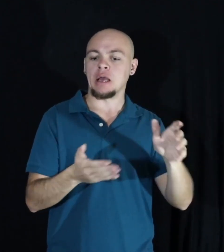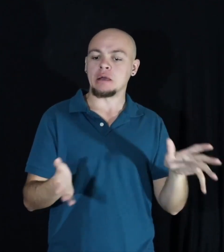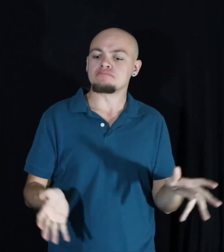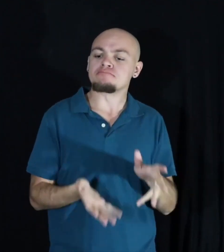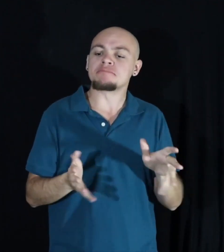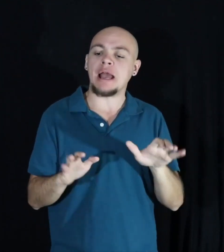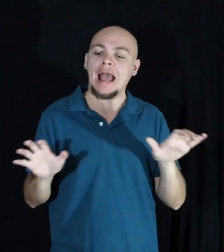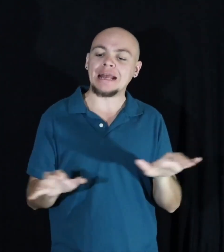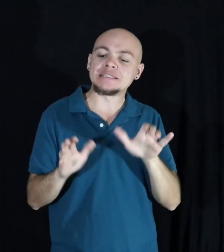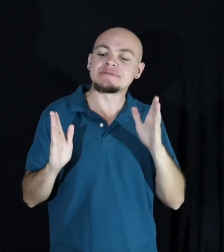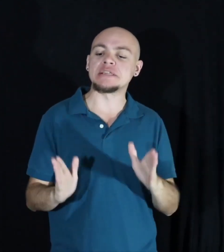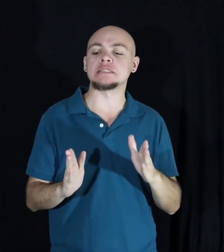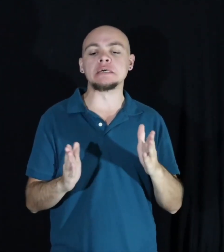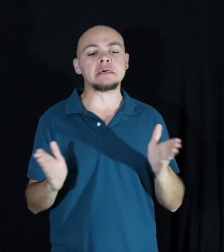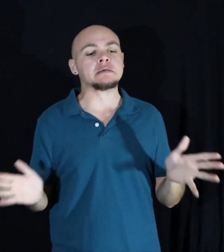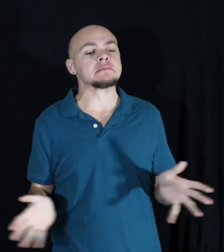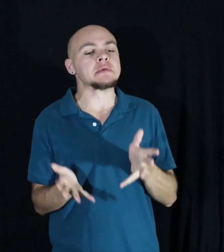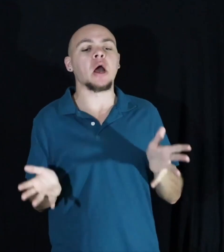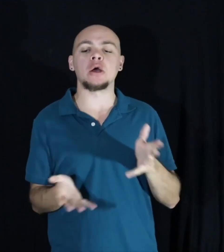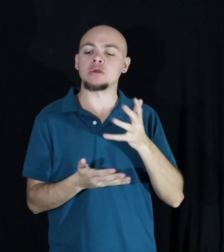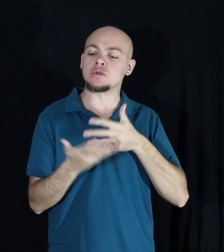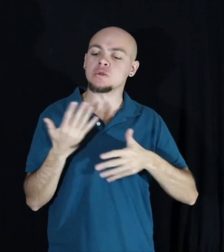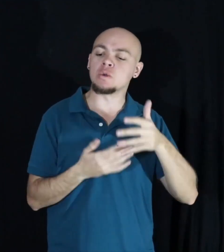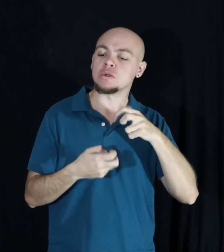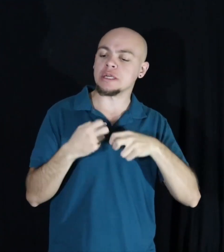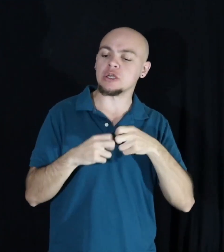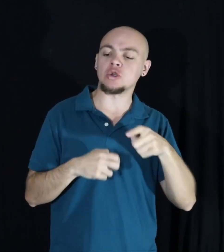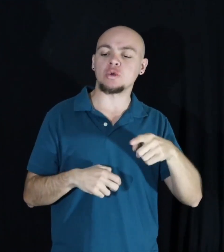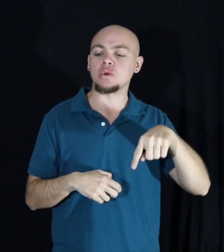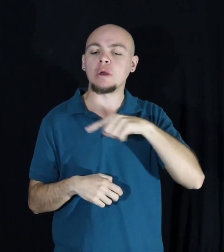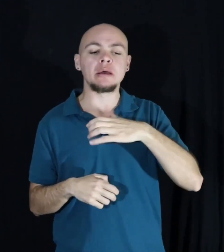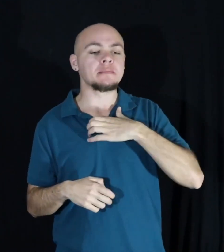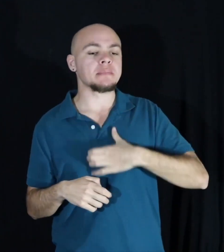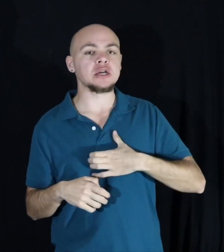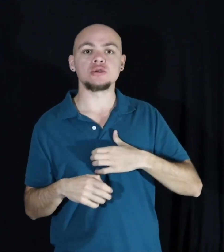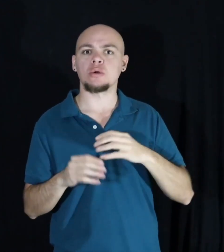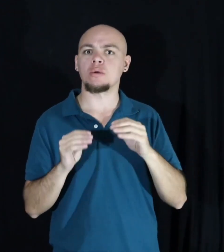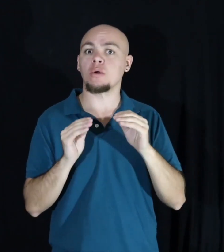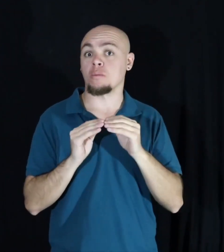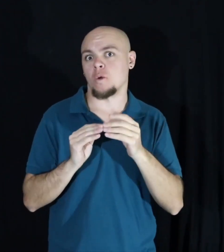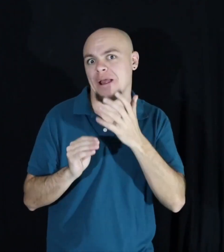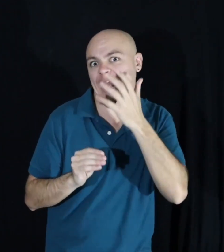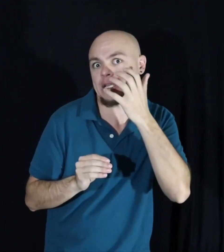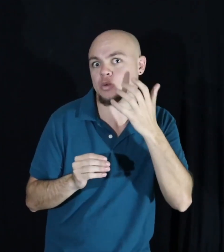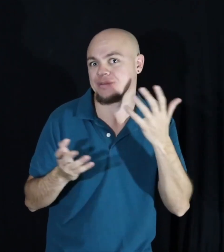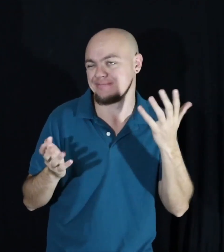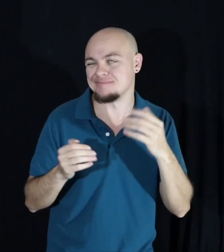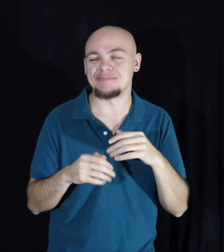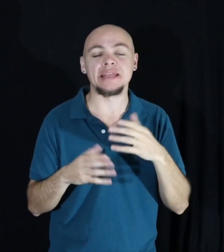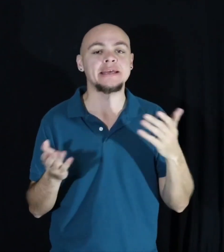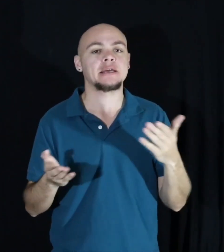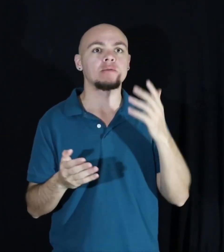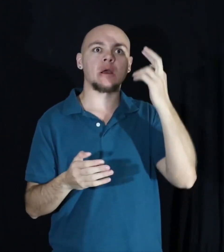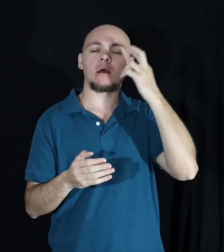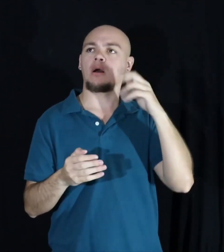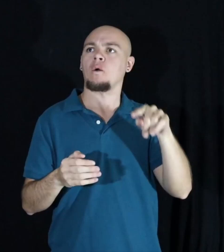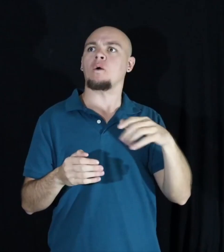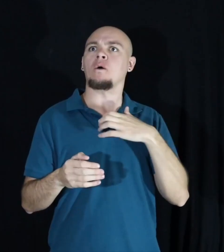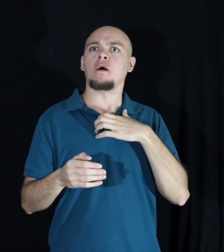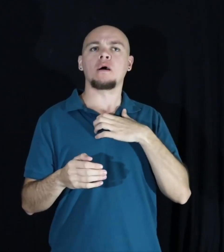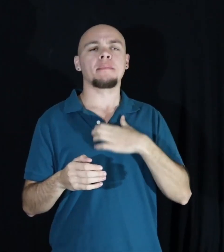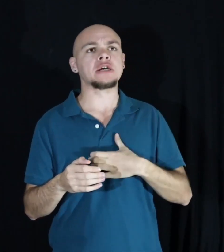to create campaigns or social issues they're passionate, or a better word would be angry about. It was here that we all realized we had a passion for